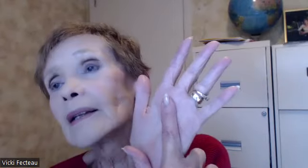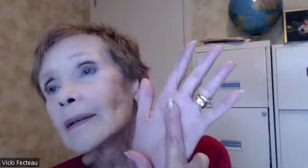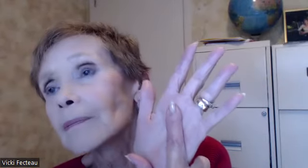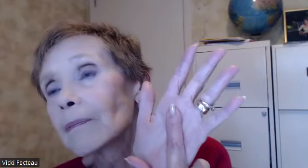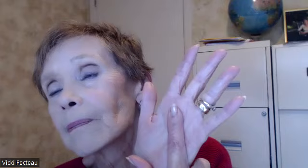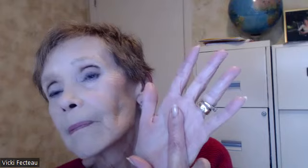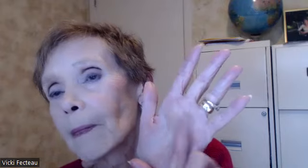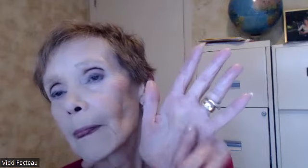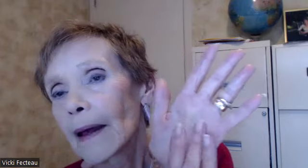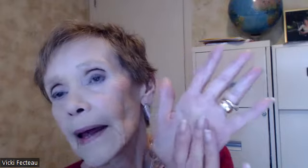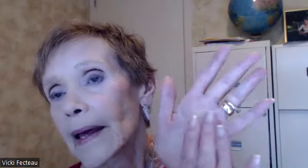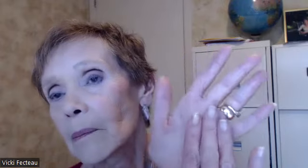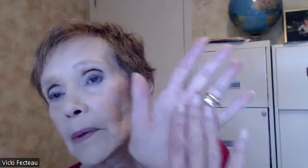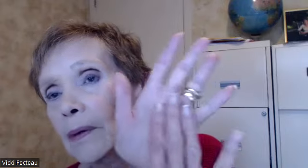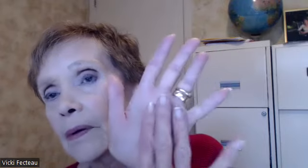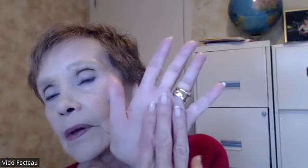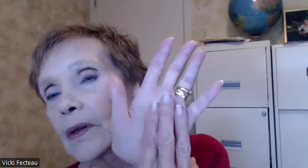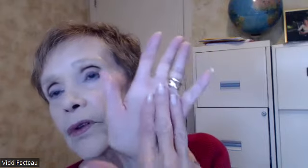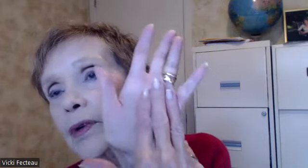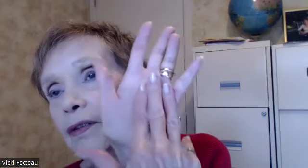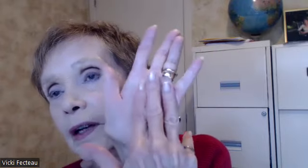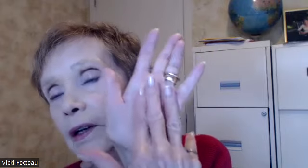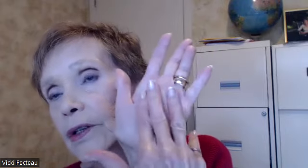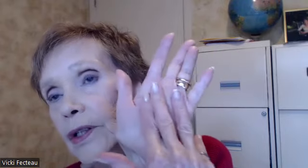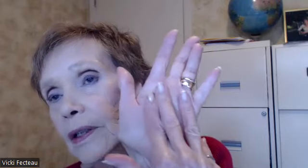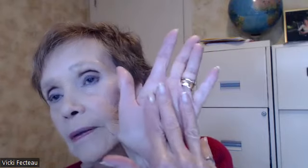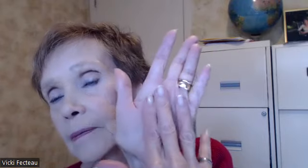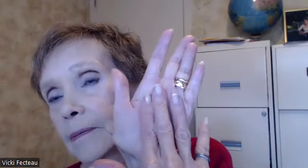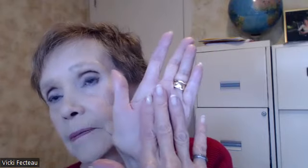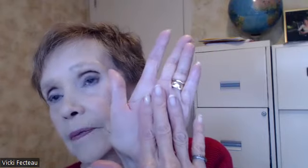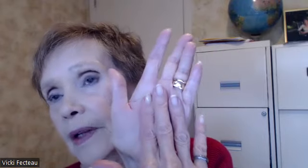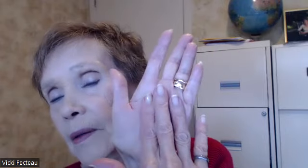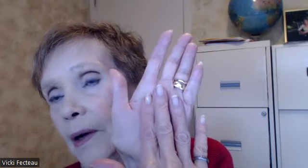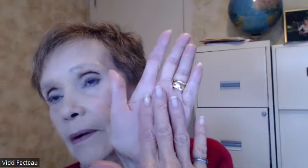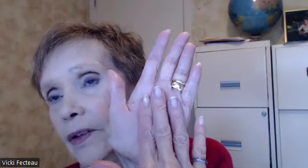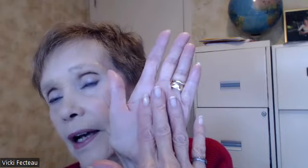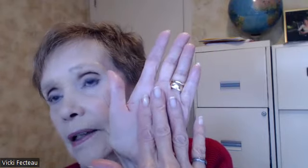L. M, 3 fingers in the palm of your hand.